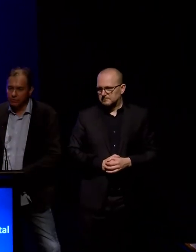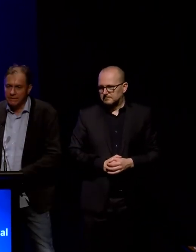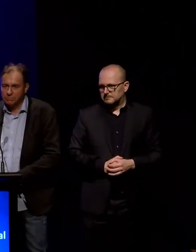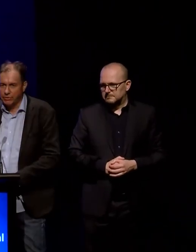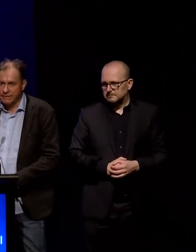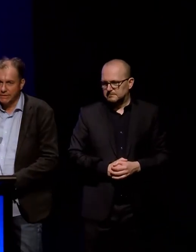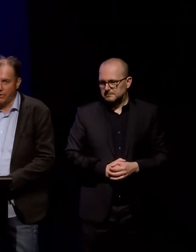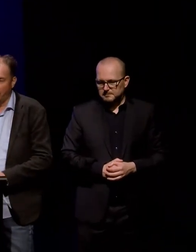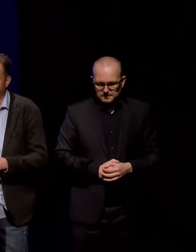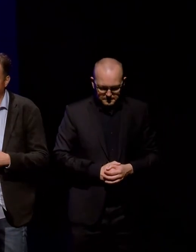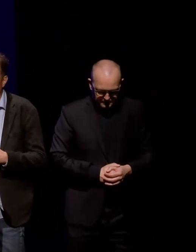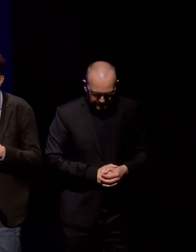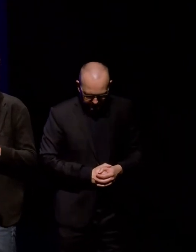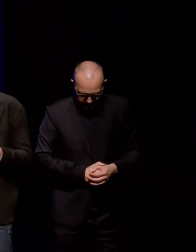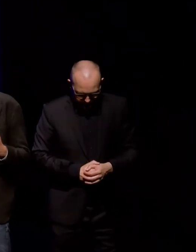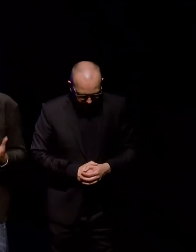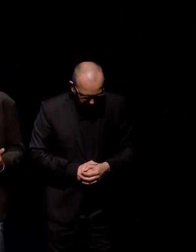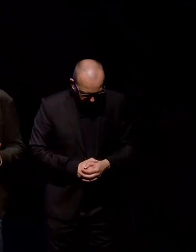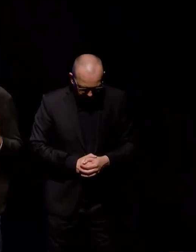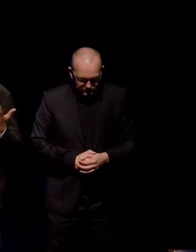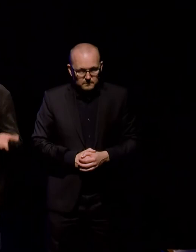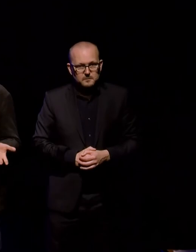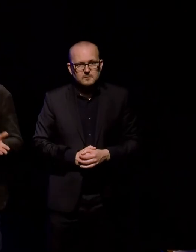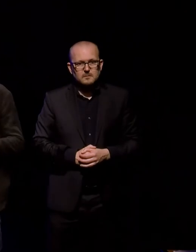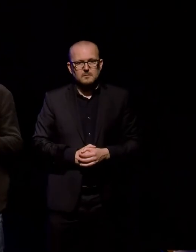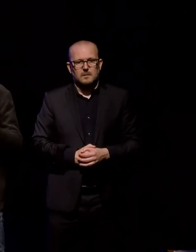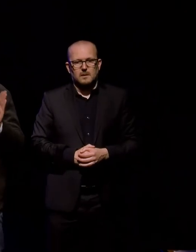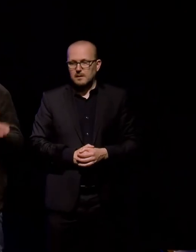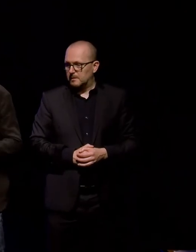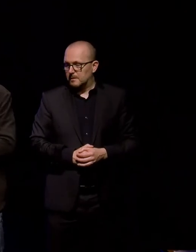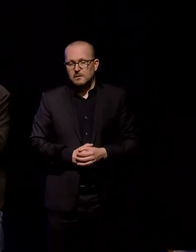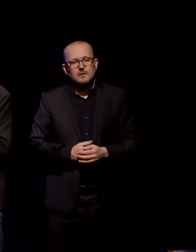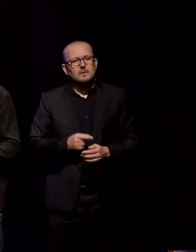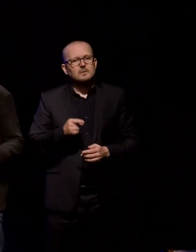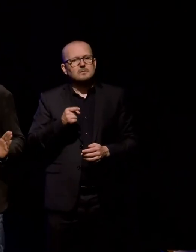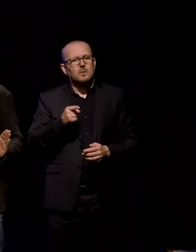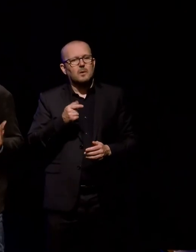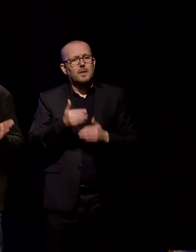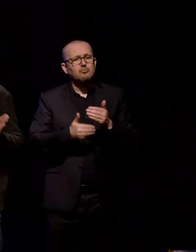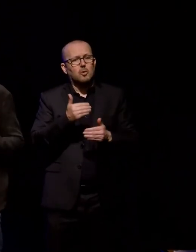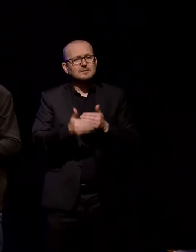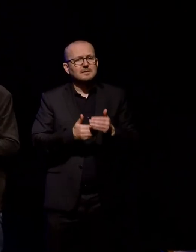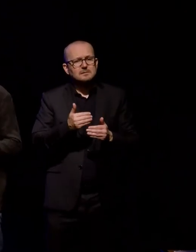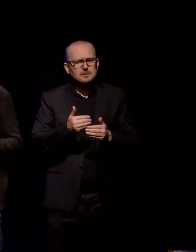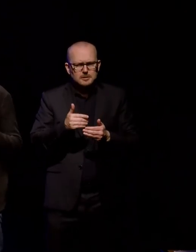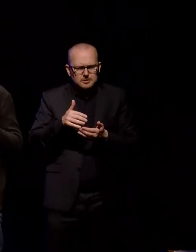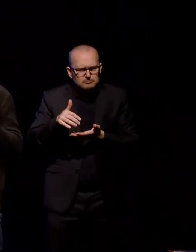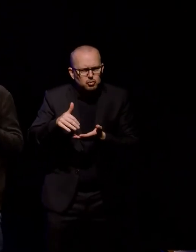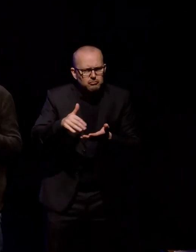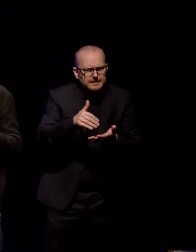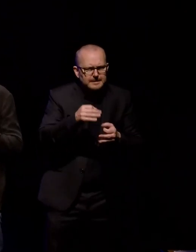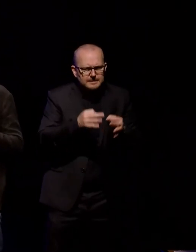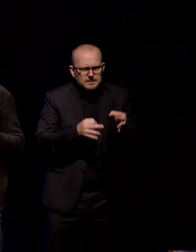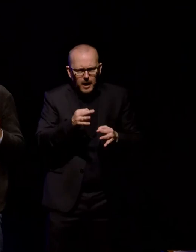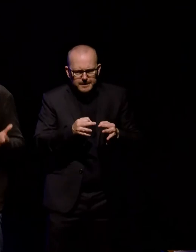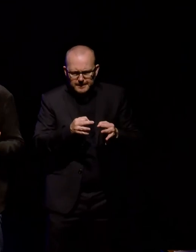So during that process of building the exhibition and the relation, which was pretty much during 3 years of organizing the exhibition